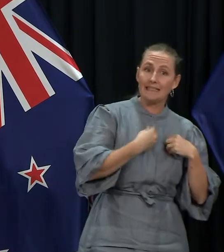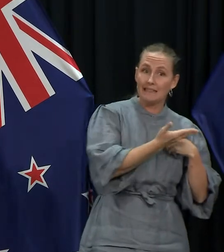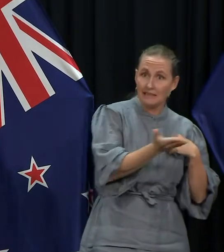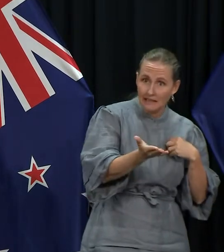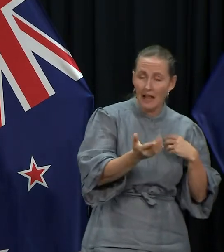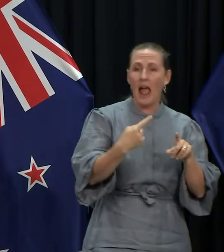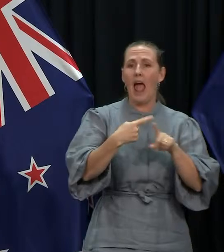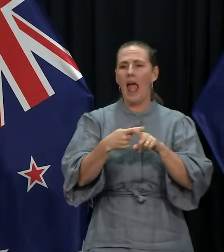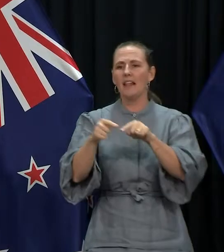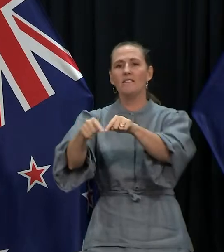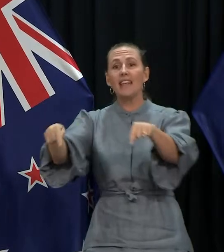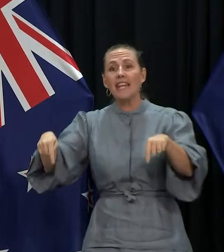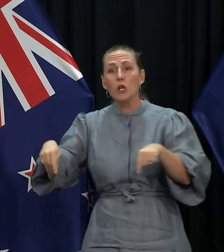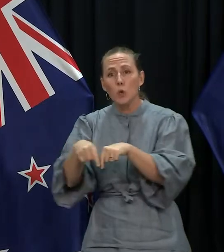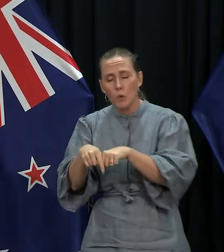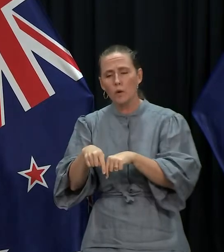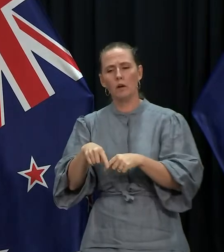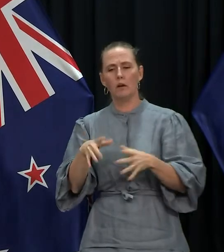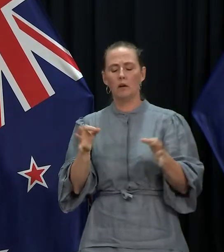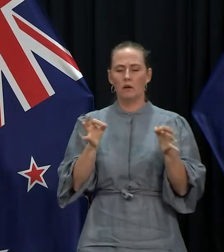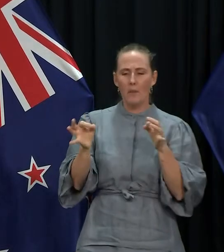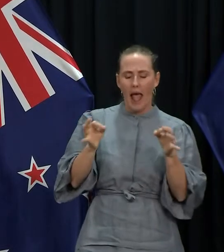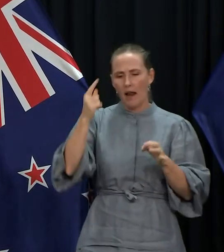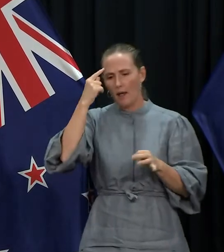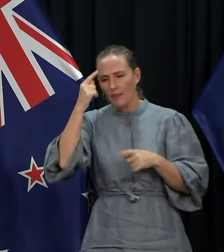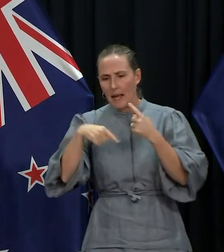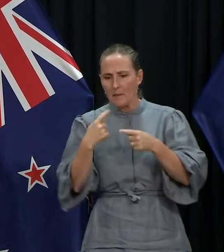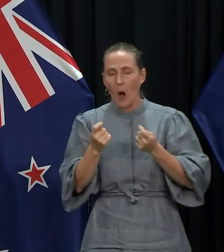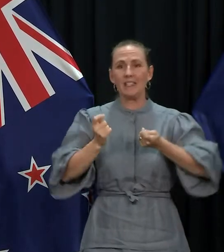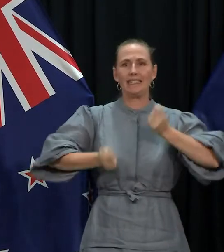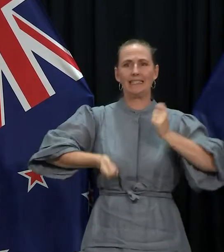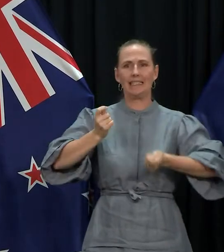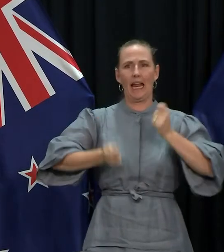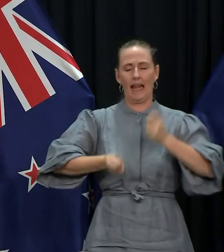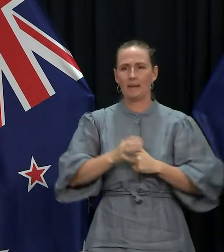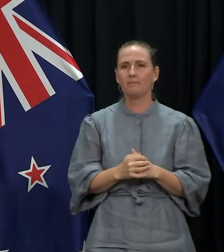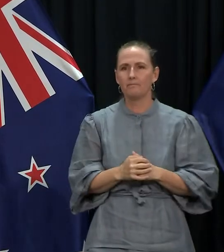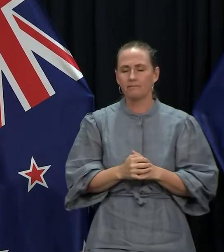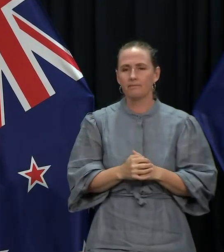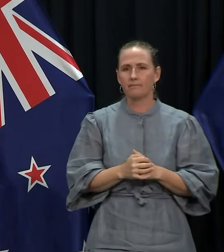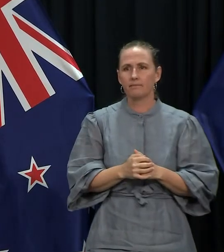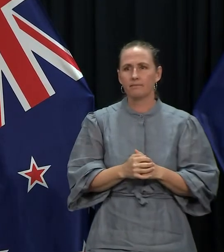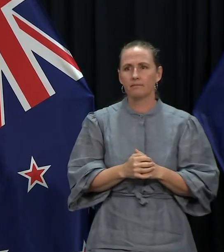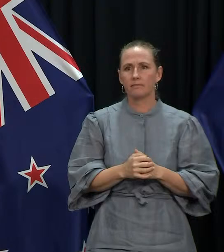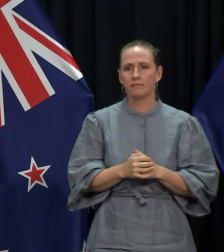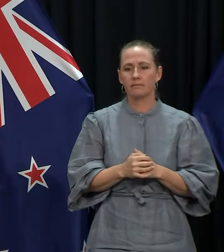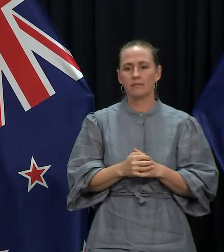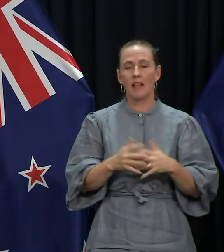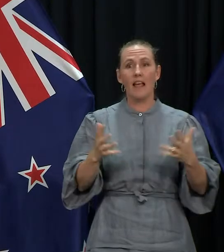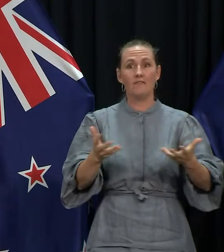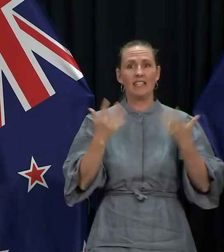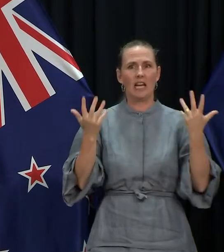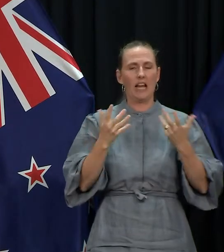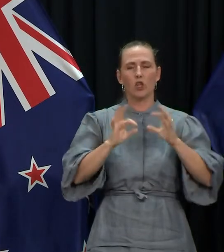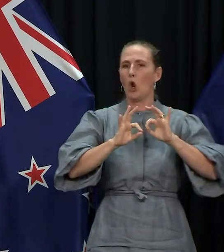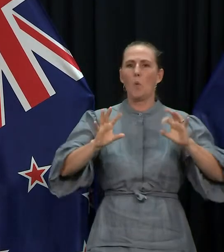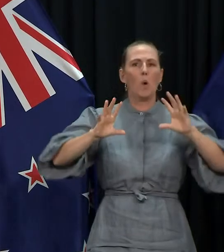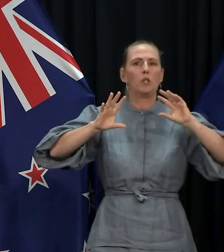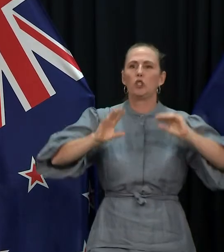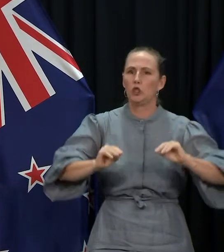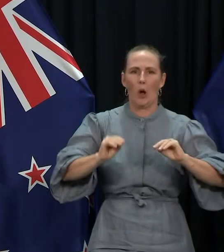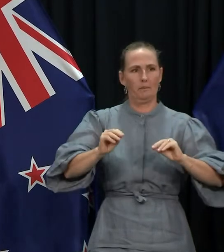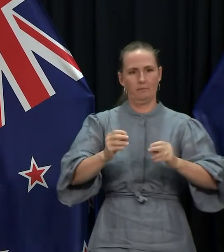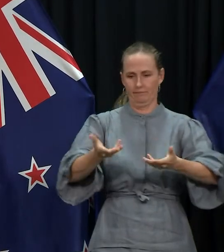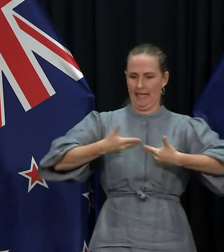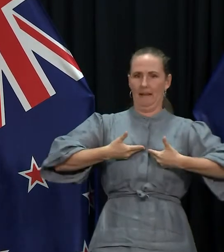the role that testing can provide. Testing doesn't stop you getting COVID. Do have a look at the ventilation in the spaces. Think about natural ventilation, all